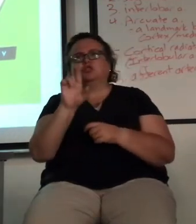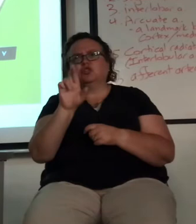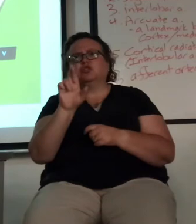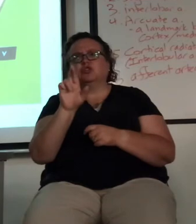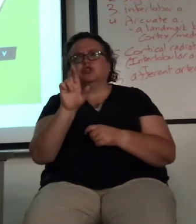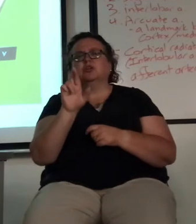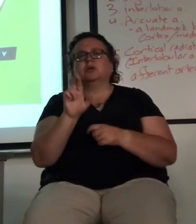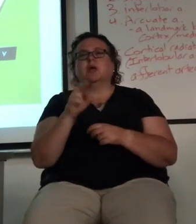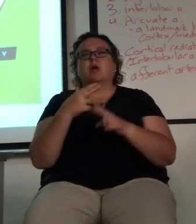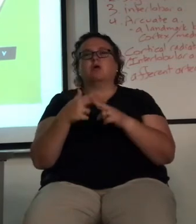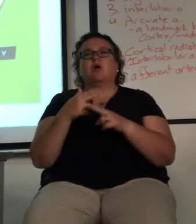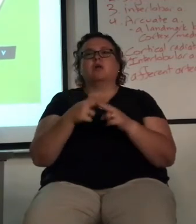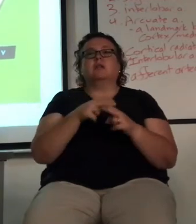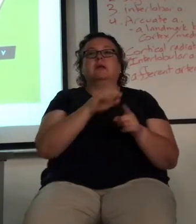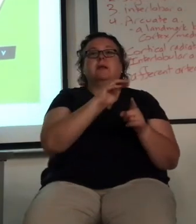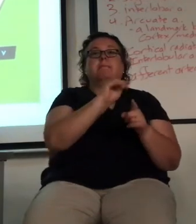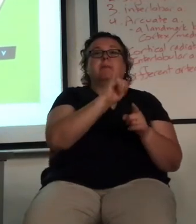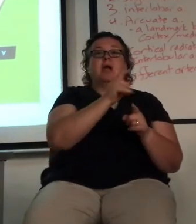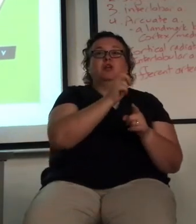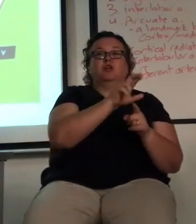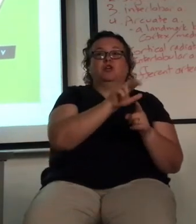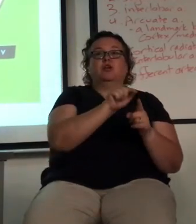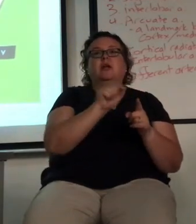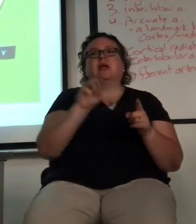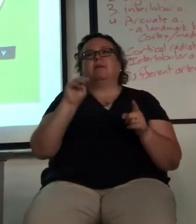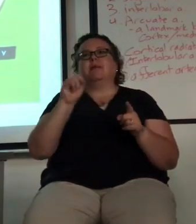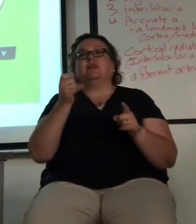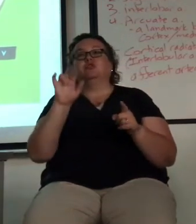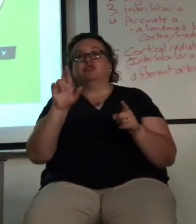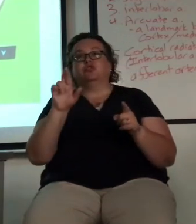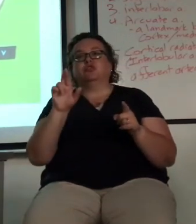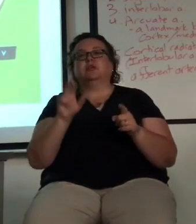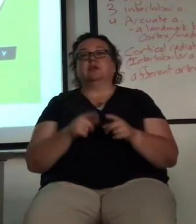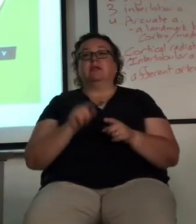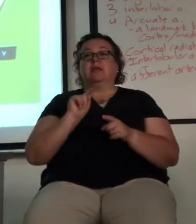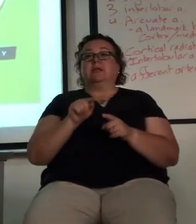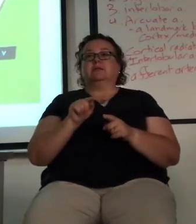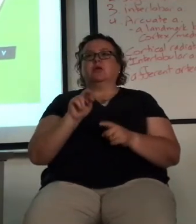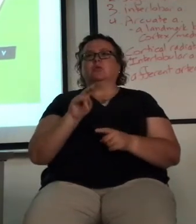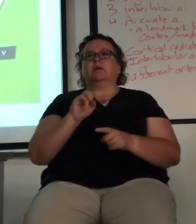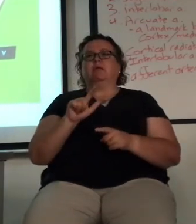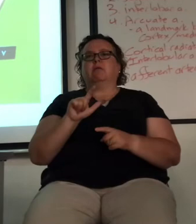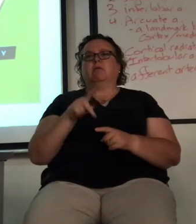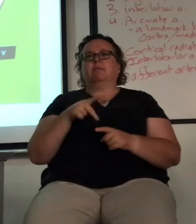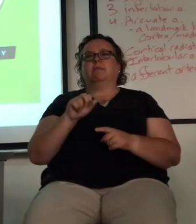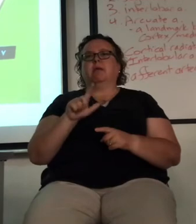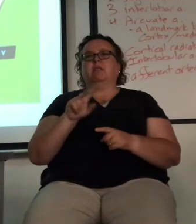it minor here, and I'll call this major, and I'll call this the renal pelvis.